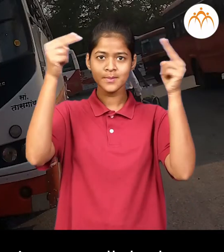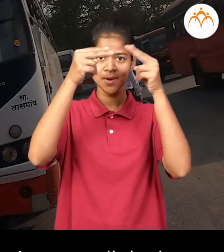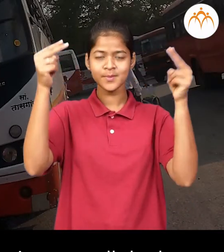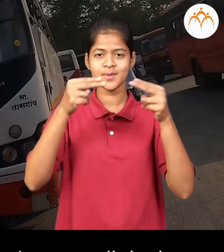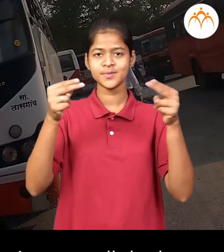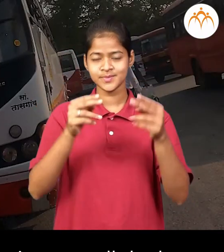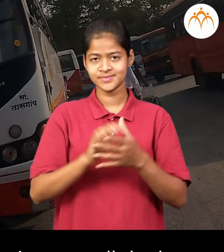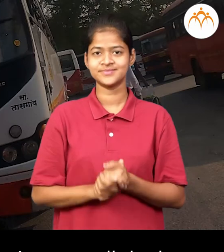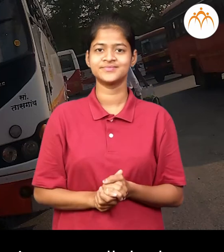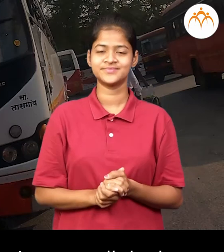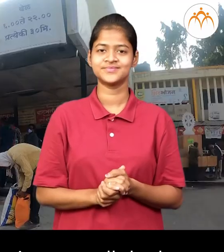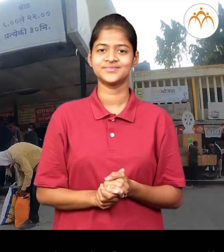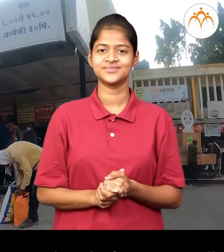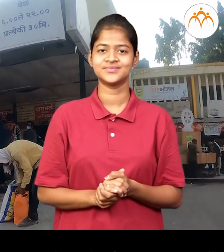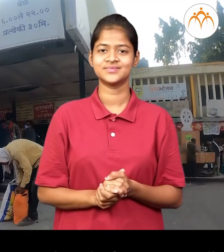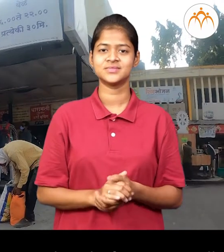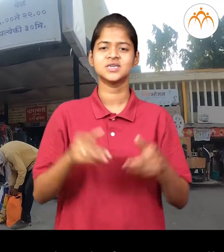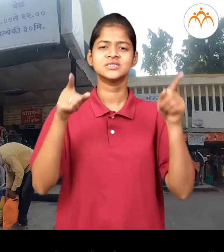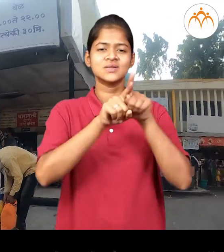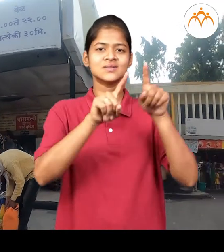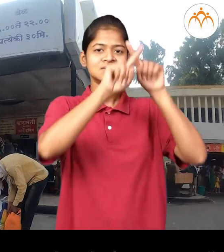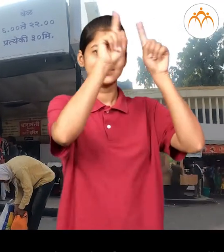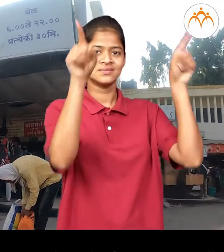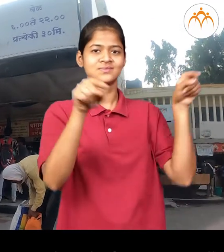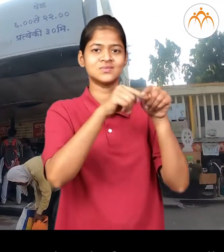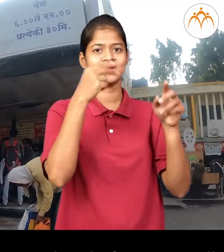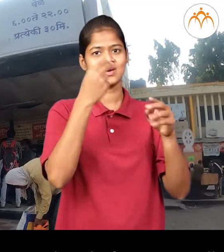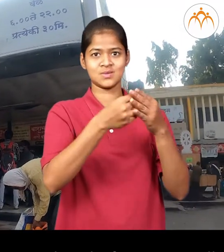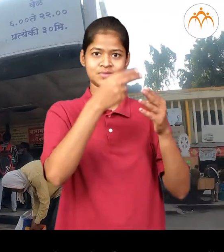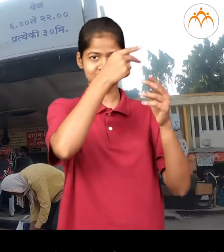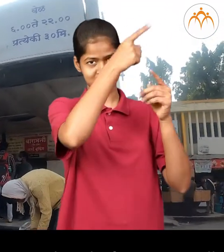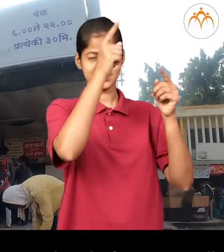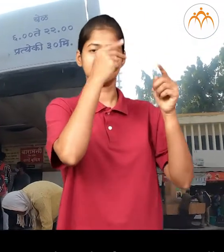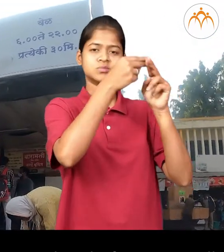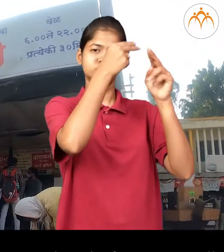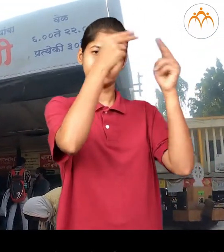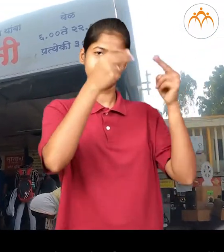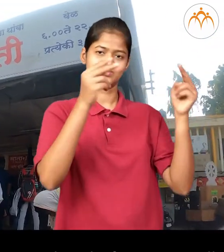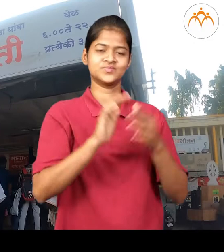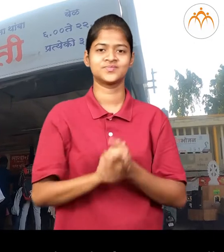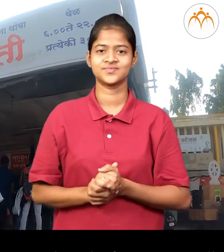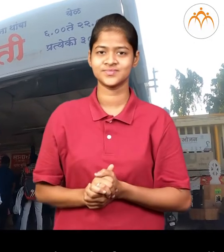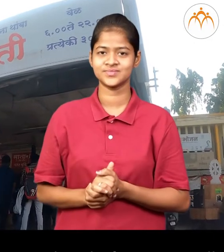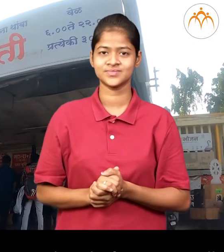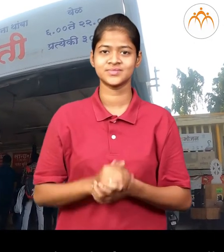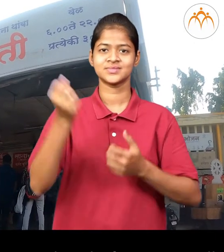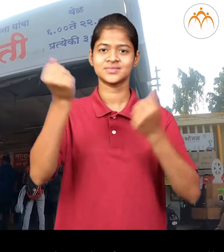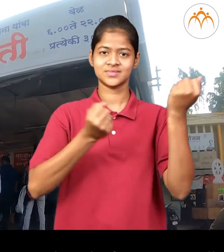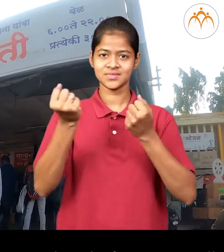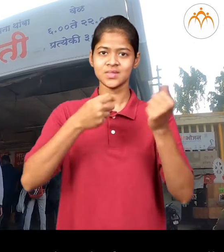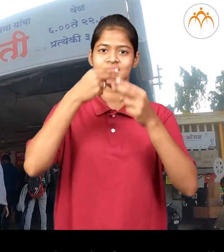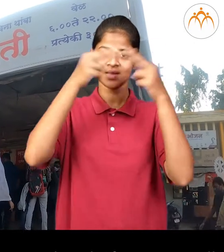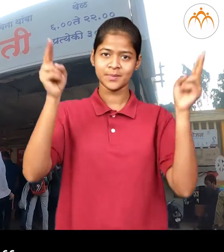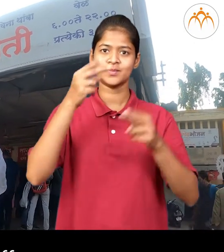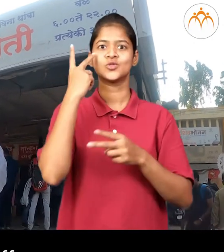all the buses. The names of the places were written on the platforms as well.